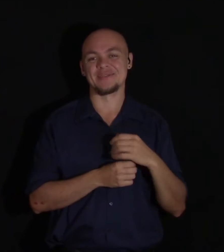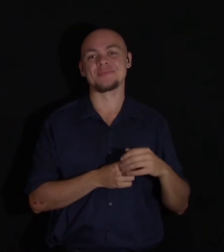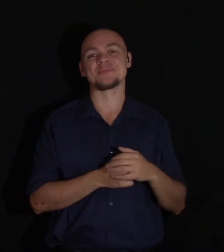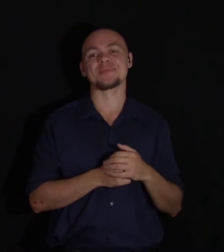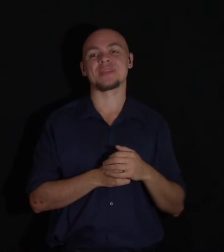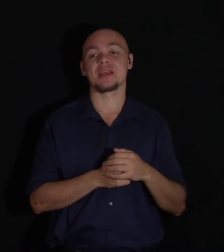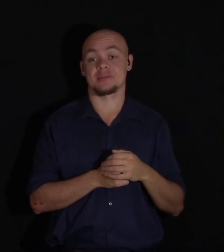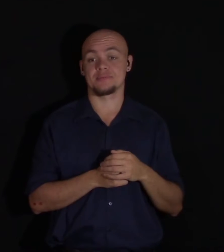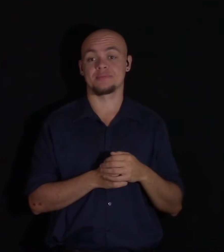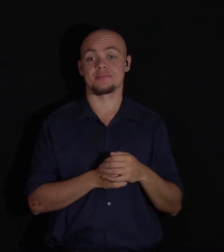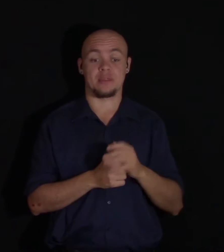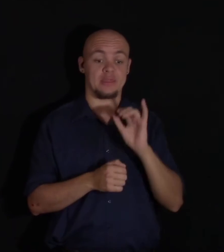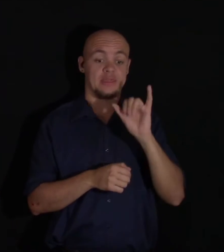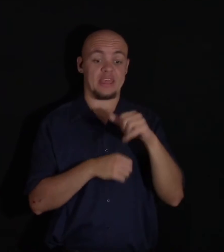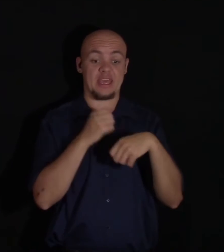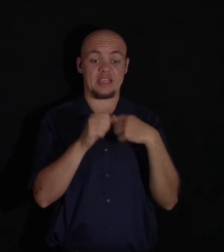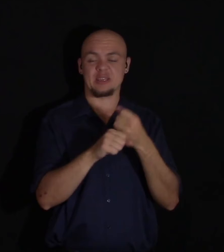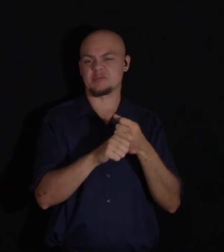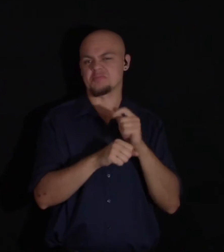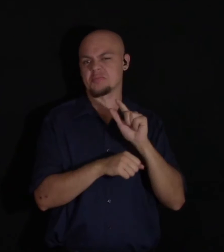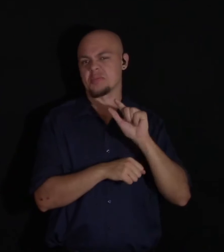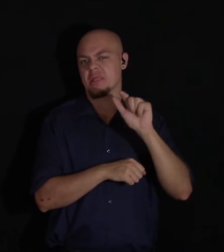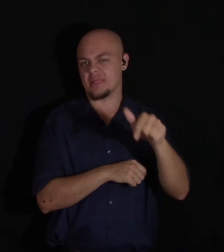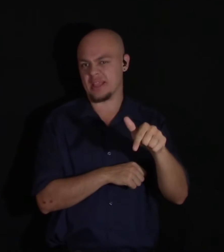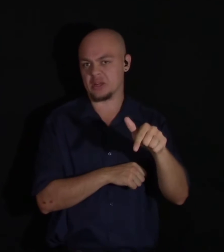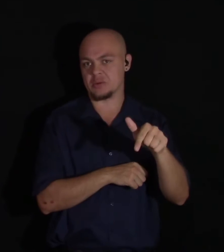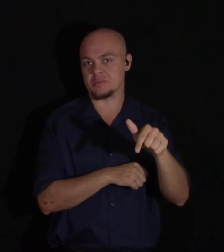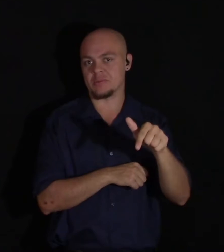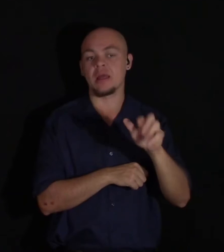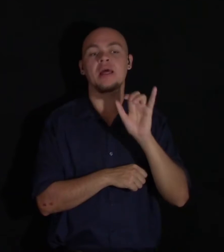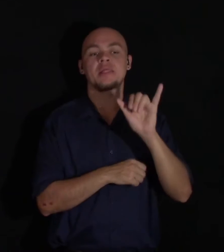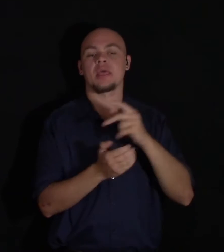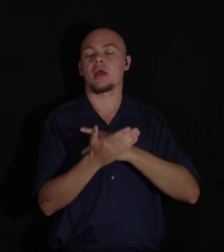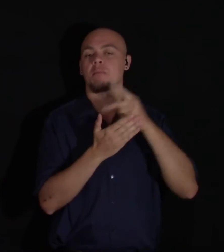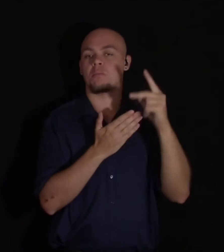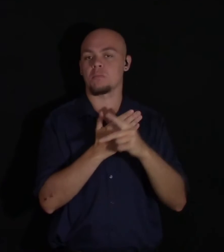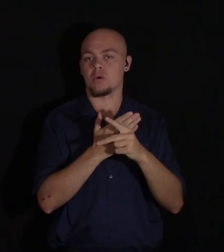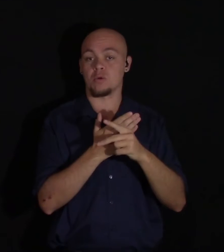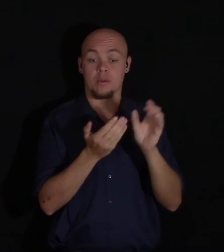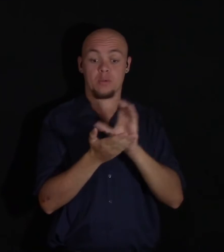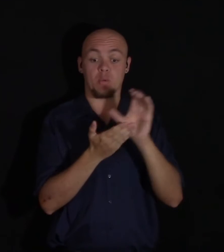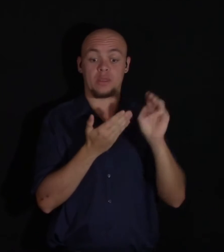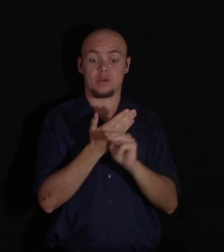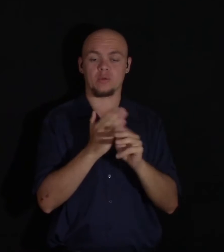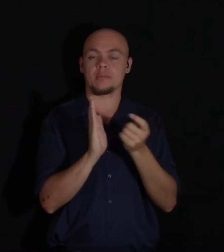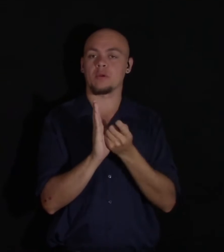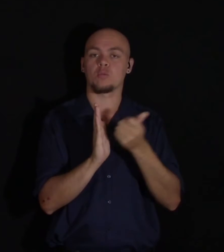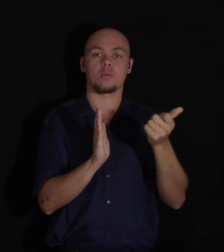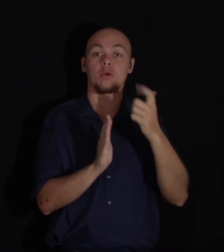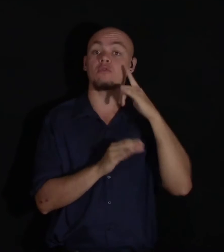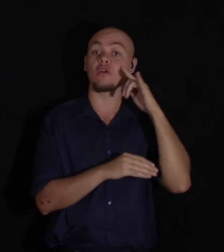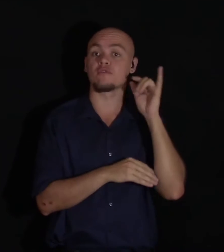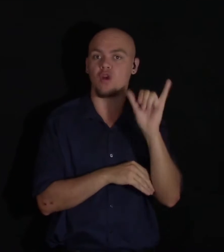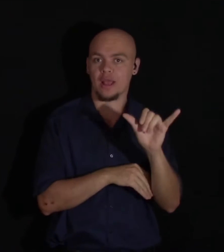Now, later that year, he removed that program from the curriculum forever.